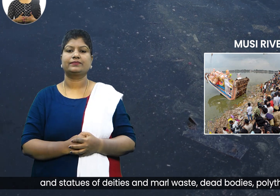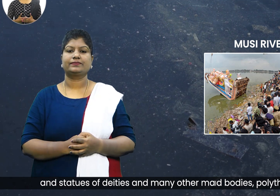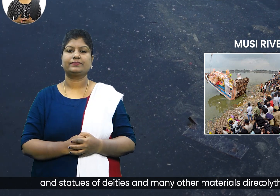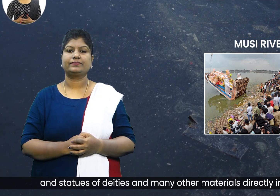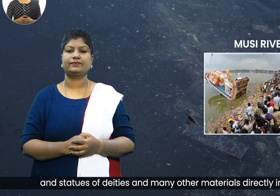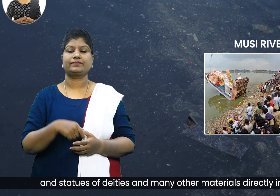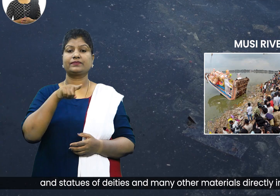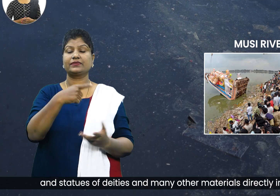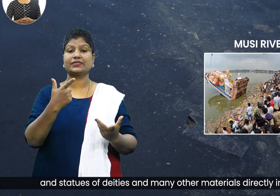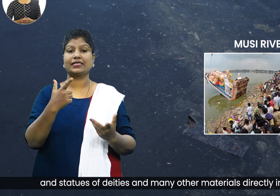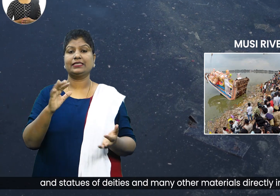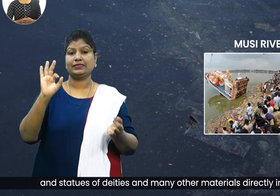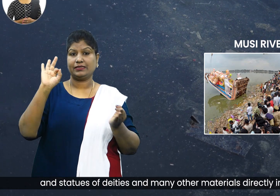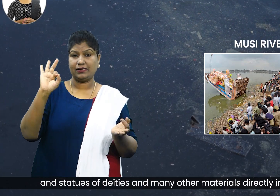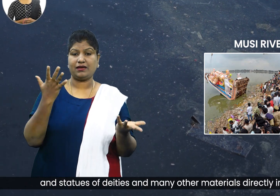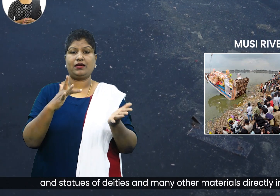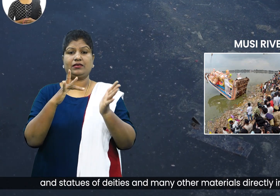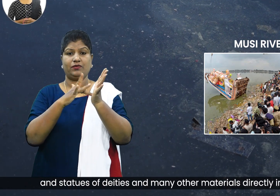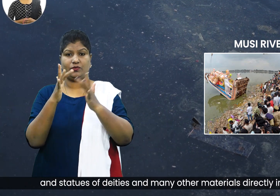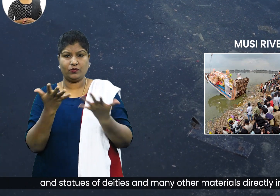and statues of deities,